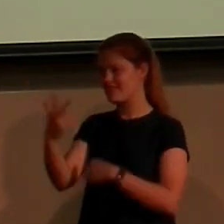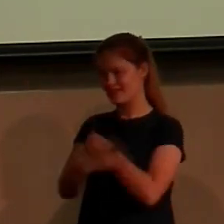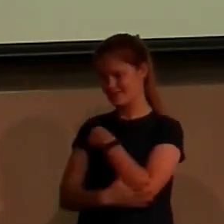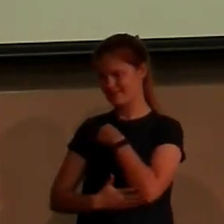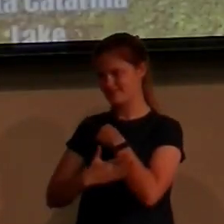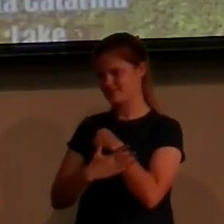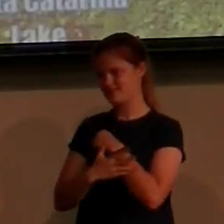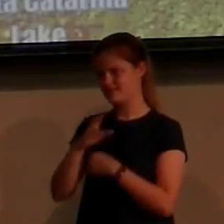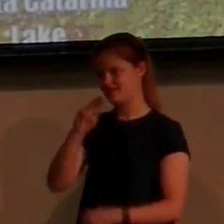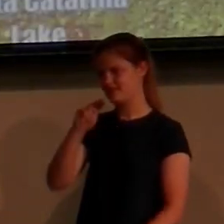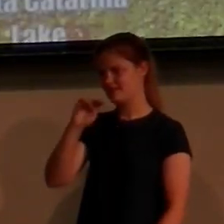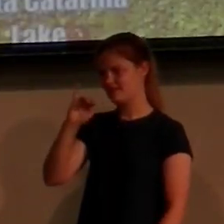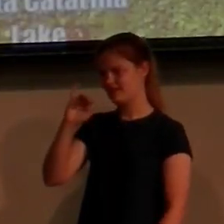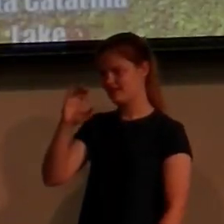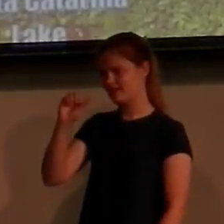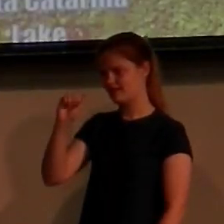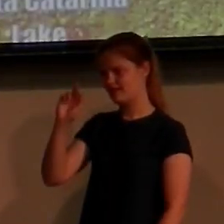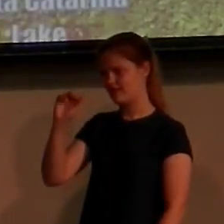Nicaragua.